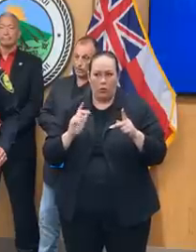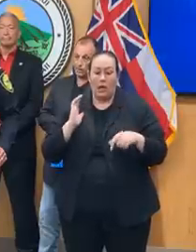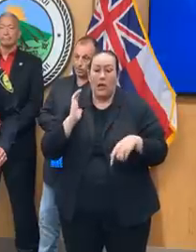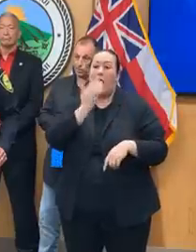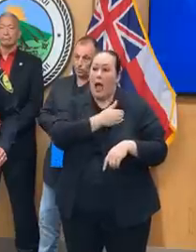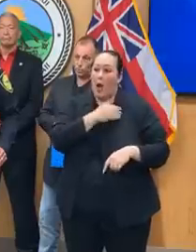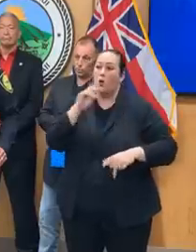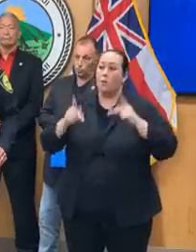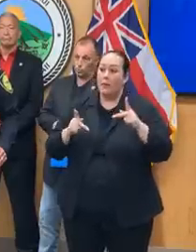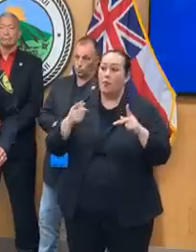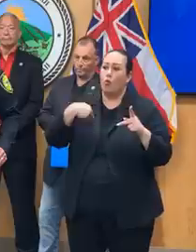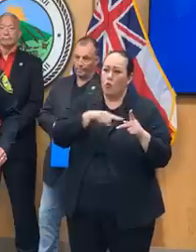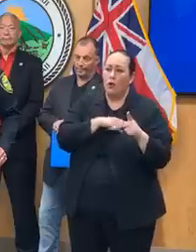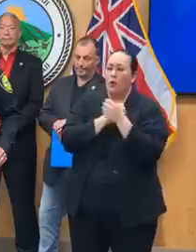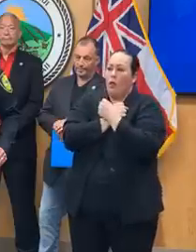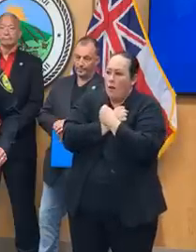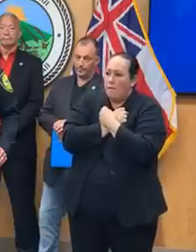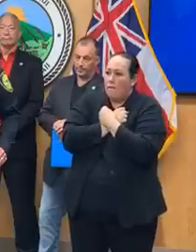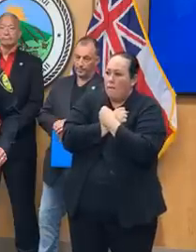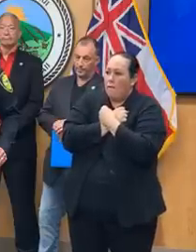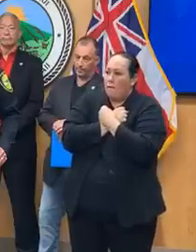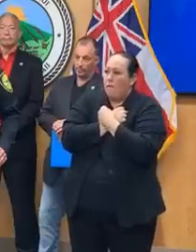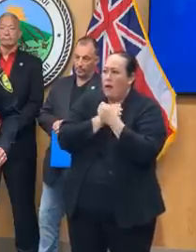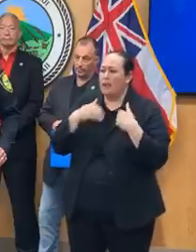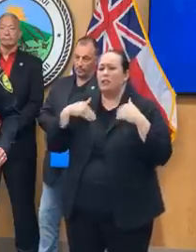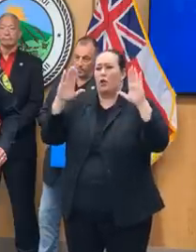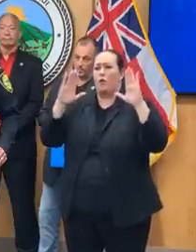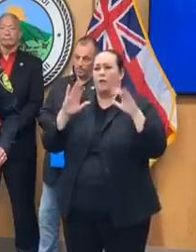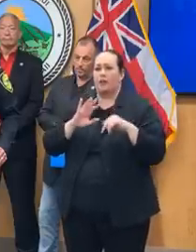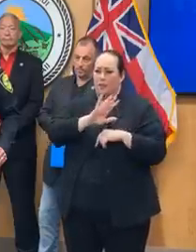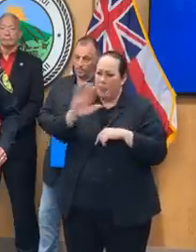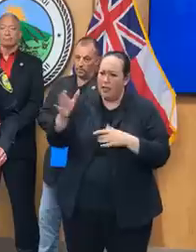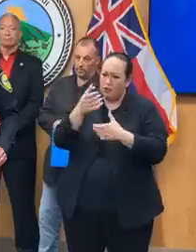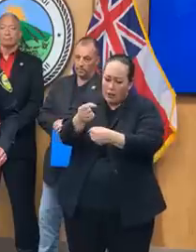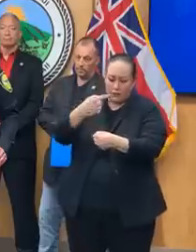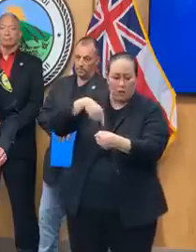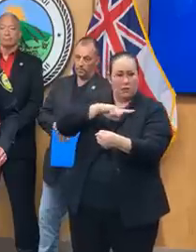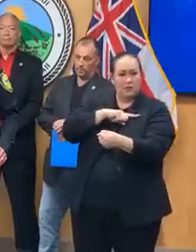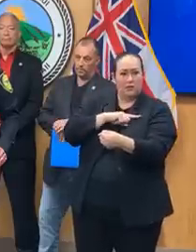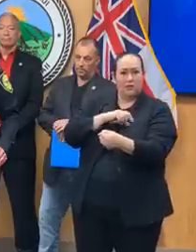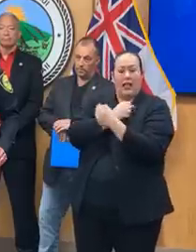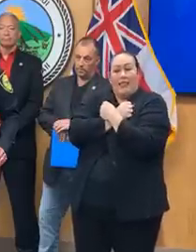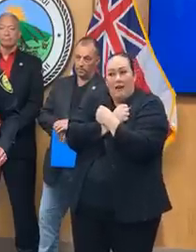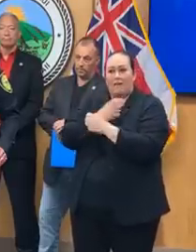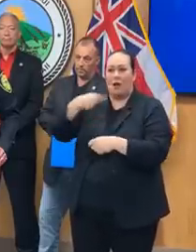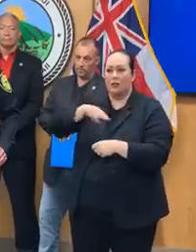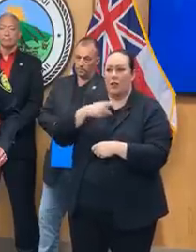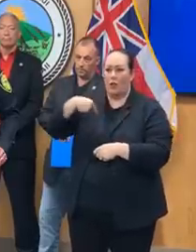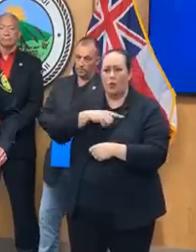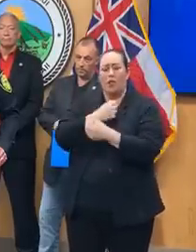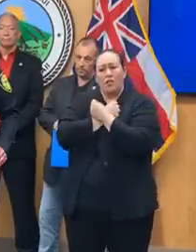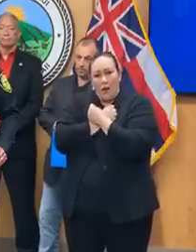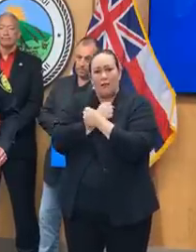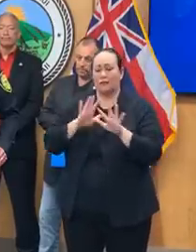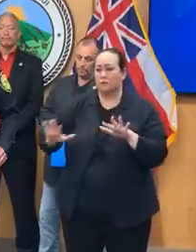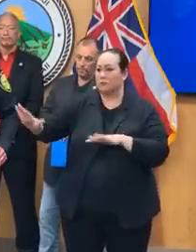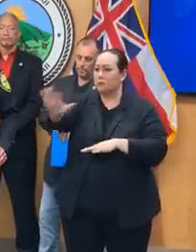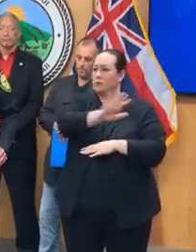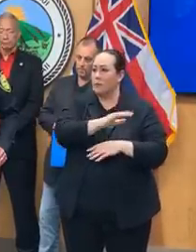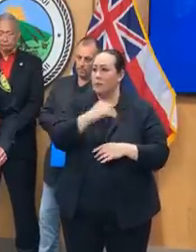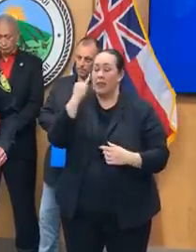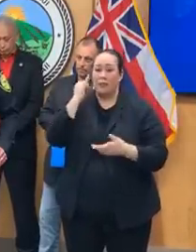who we love and we sacrifice for, they trust us, they love us, and we love them. And